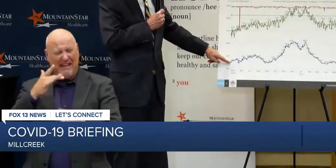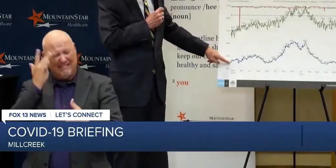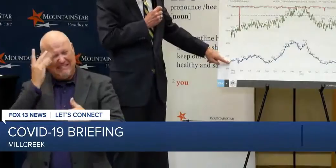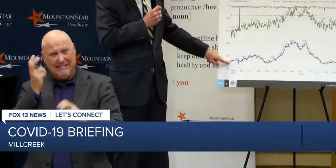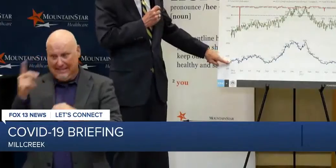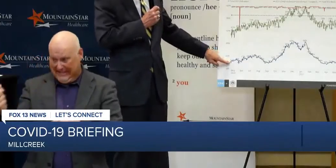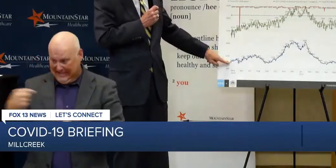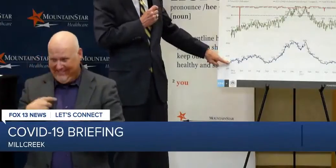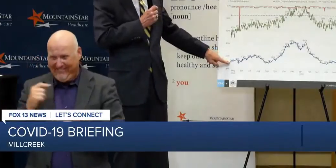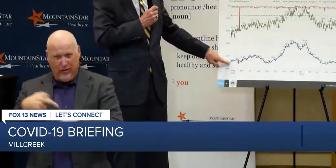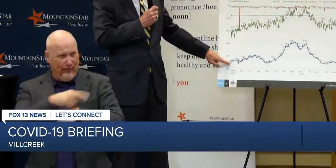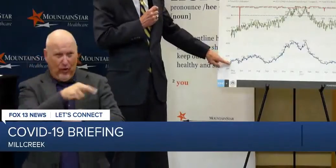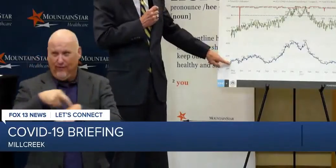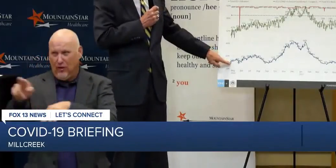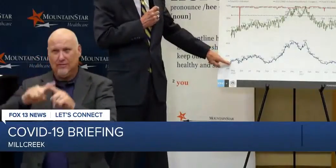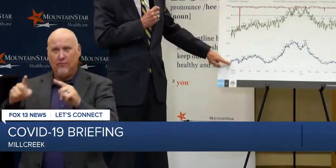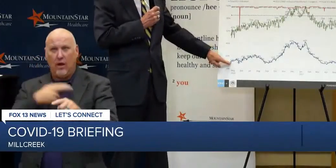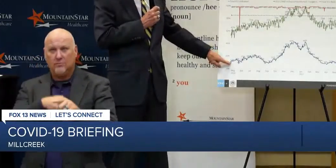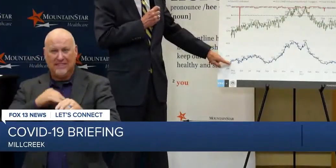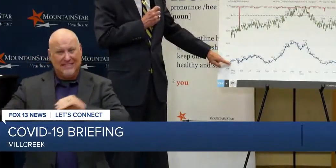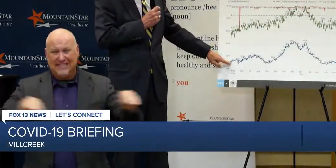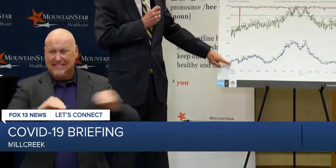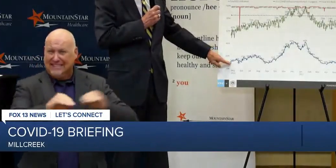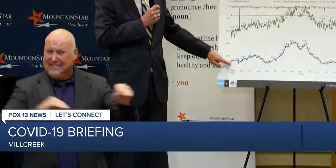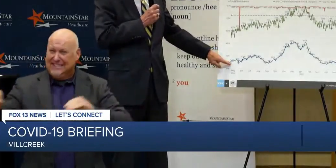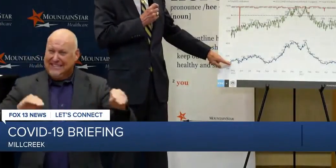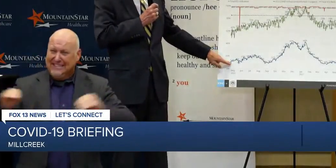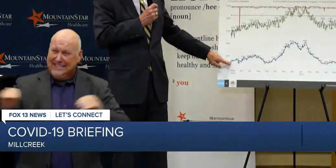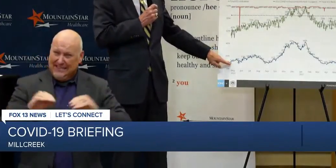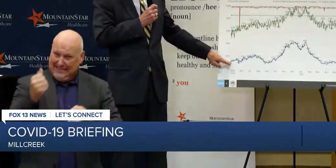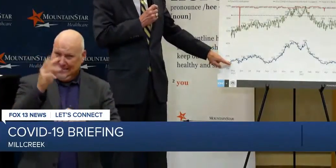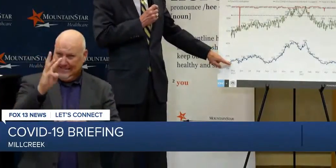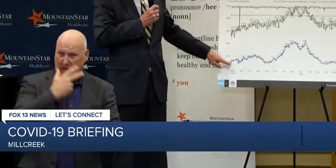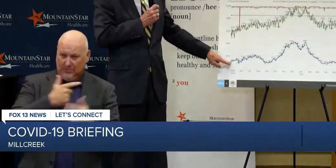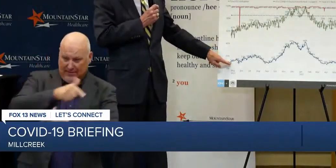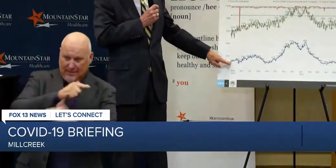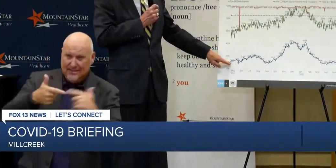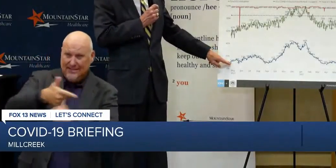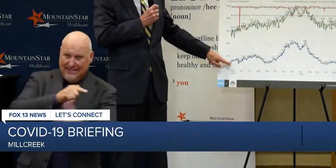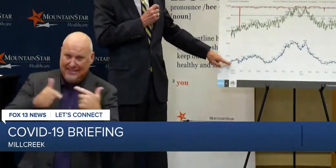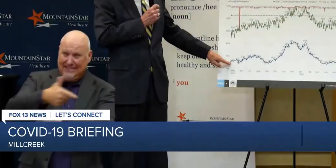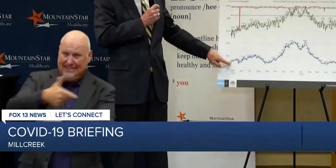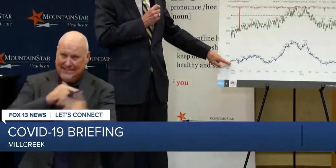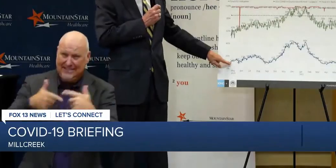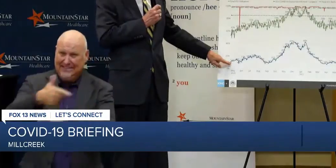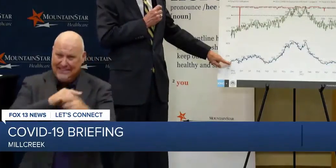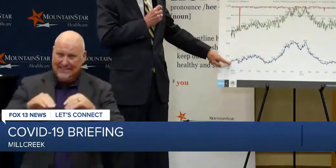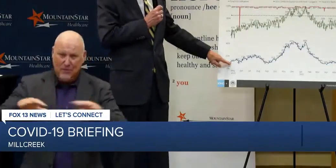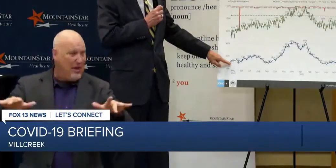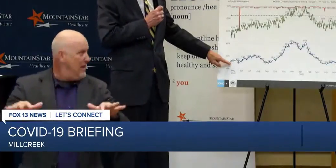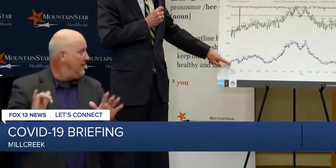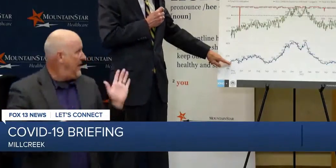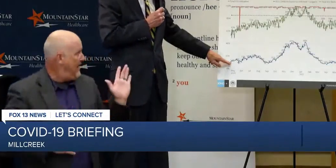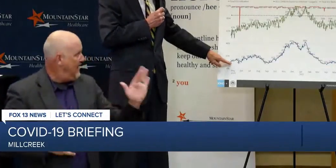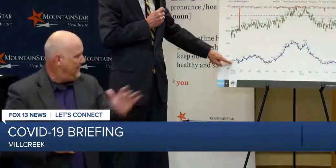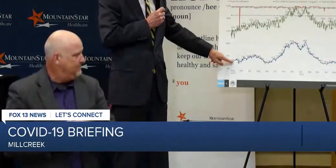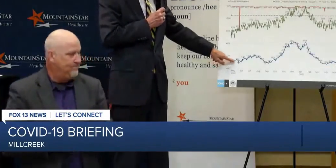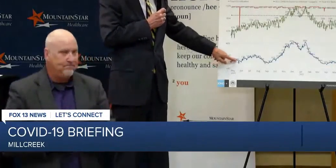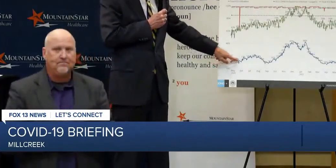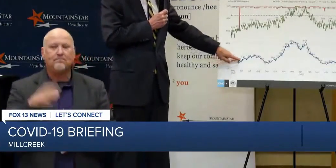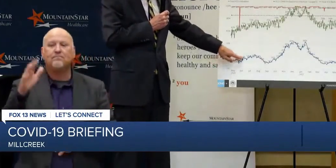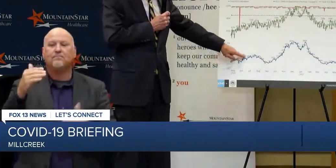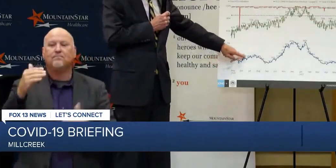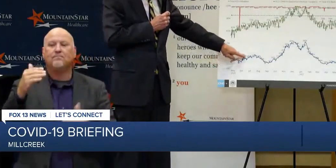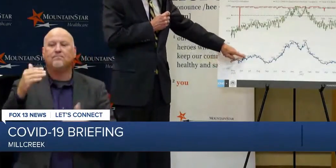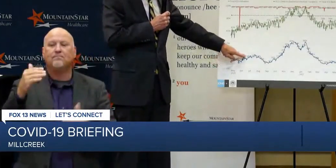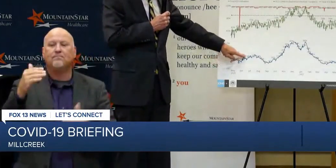beginning the 1st of May, COVID represented 12% of hospital ICU occupancy.